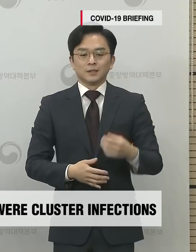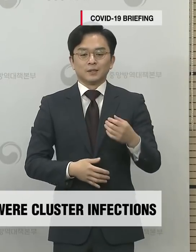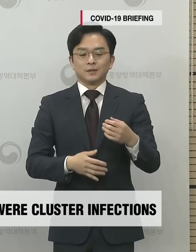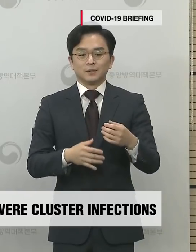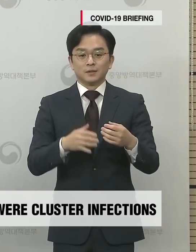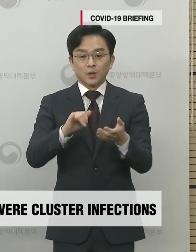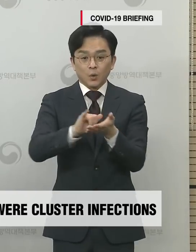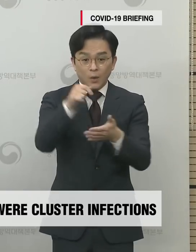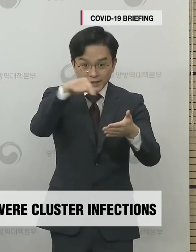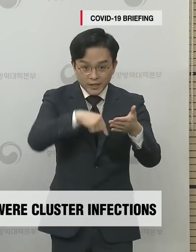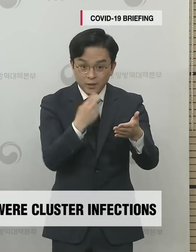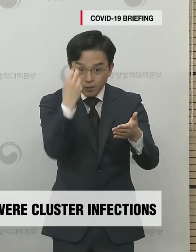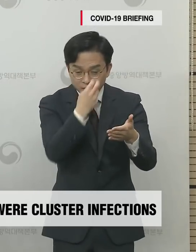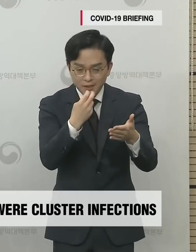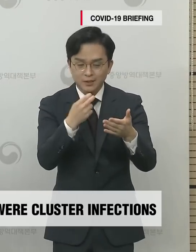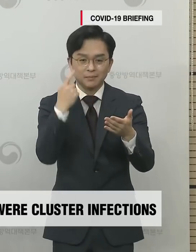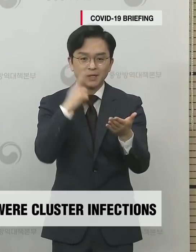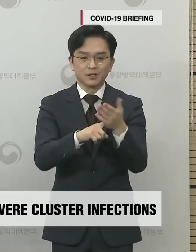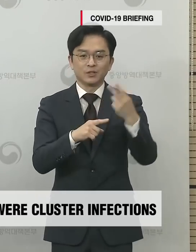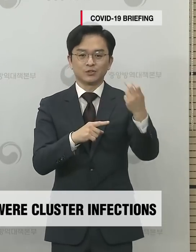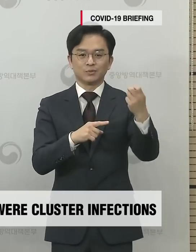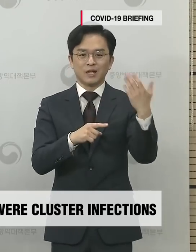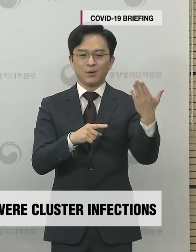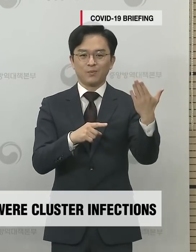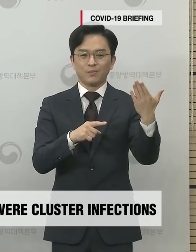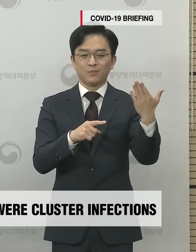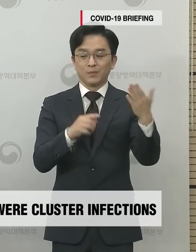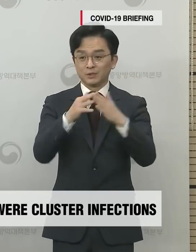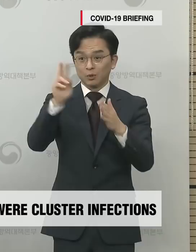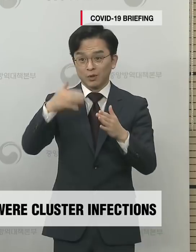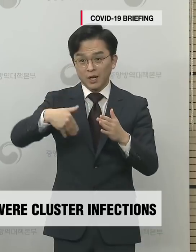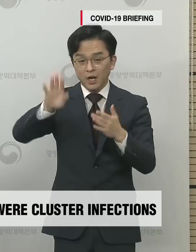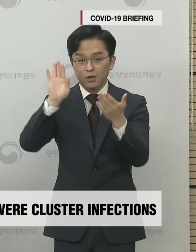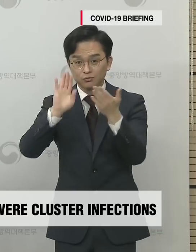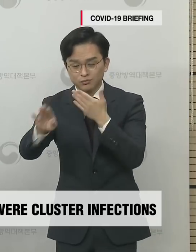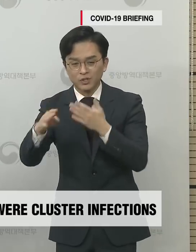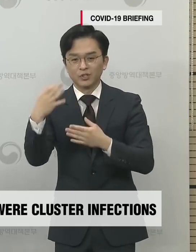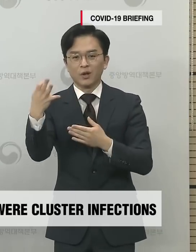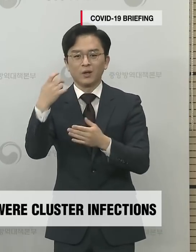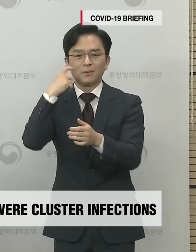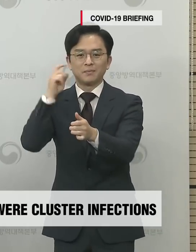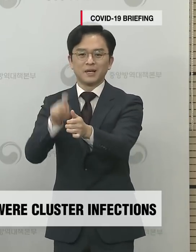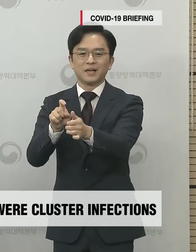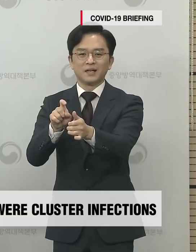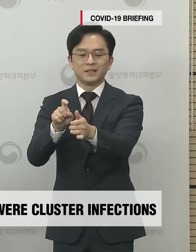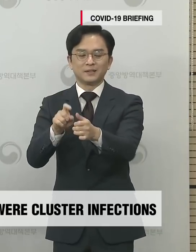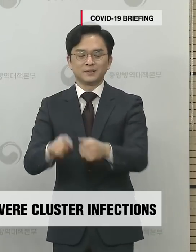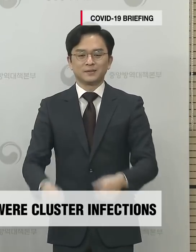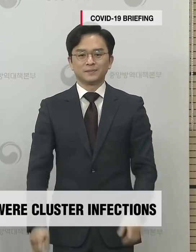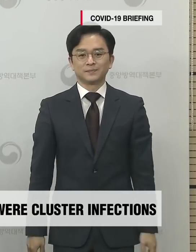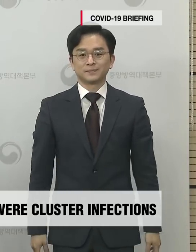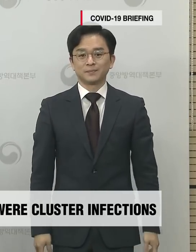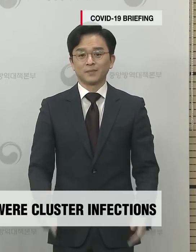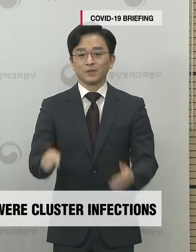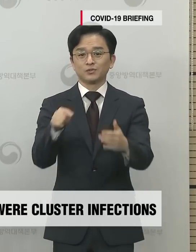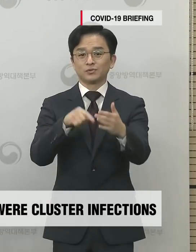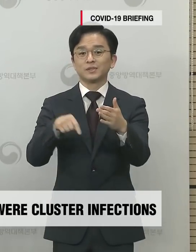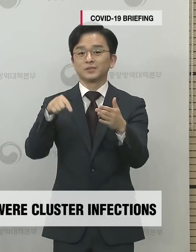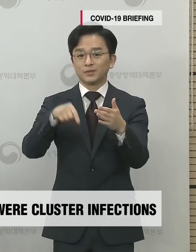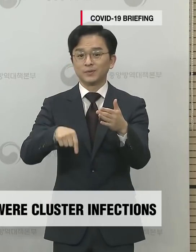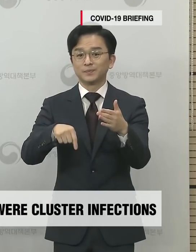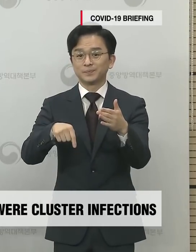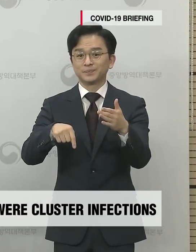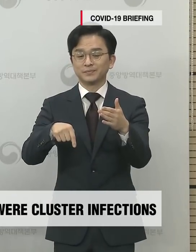had 29 imported cases, 13 of which were spotted at the airport, and 16